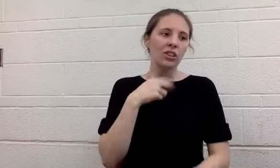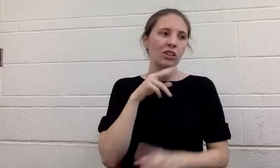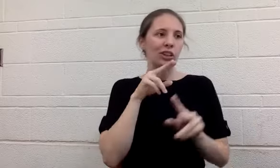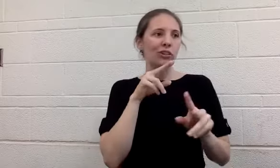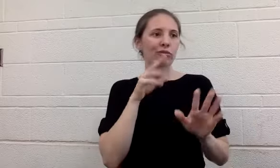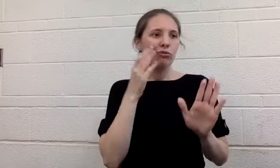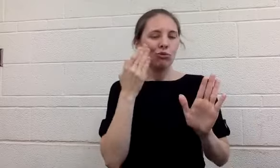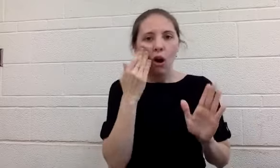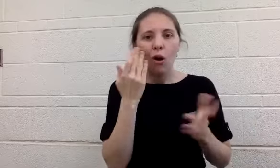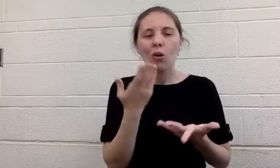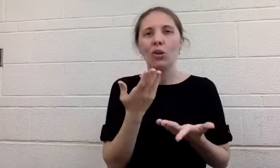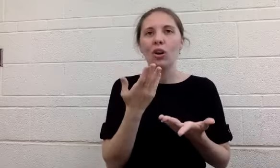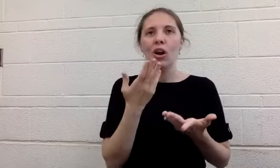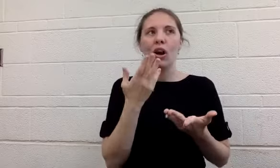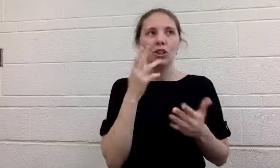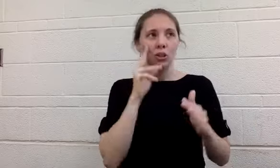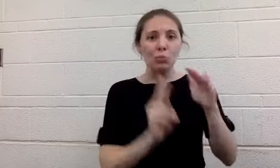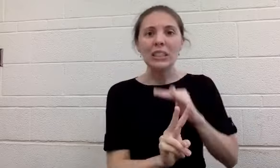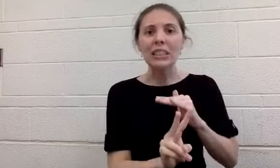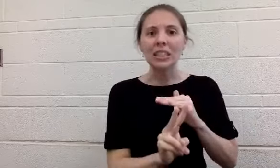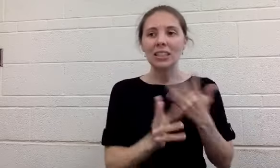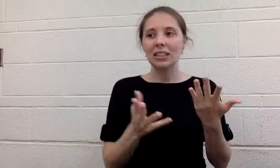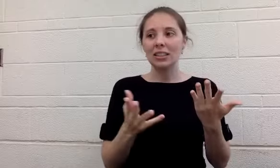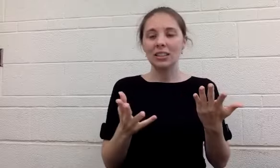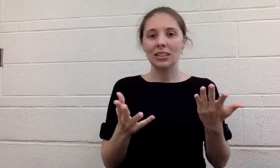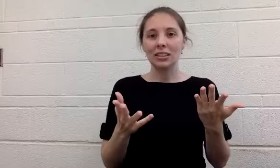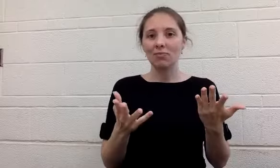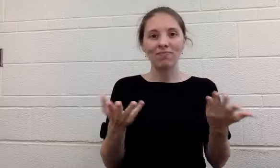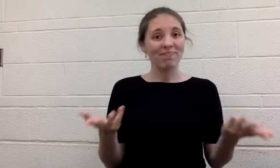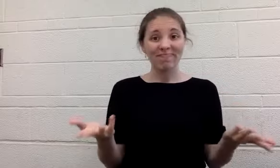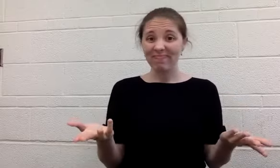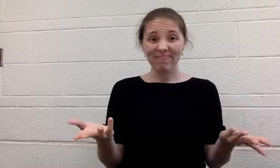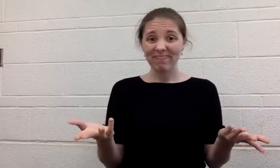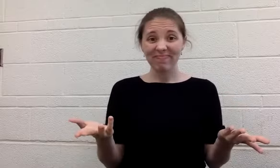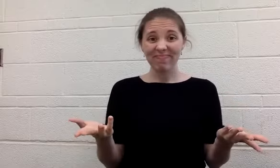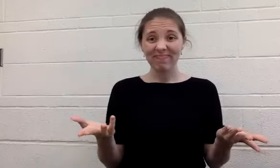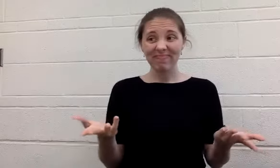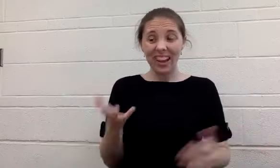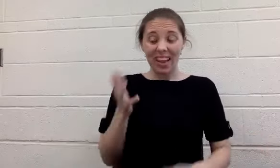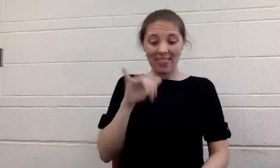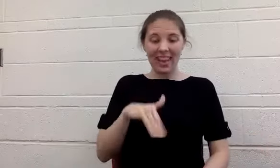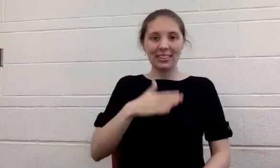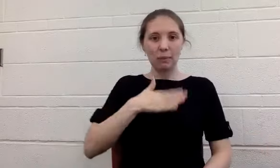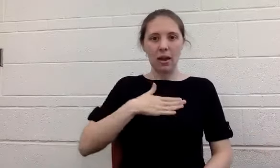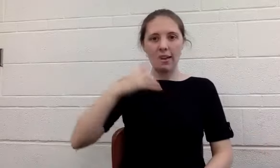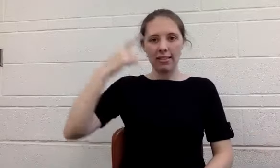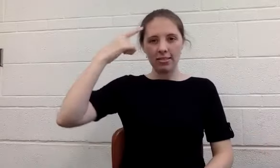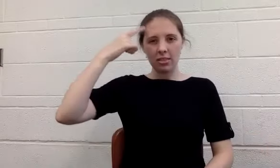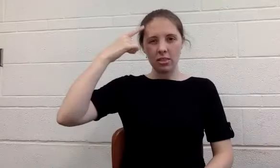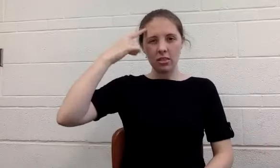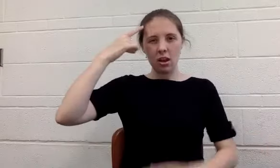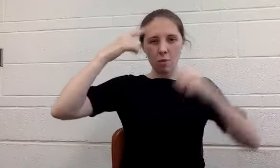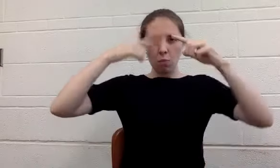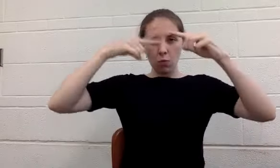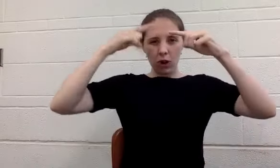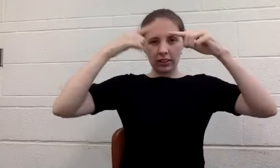going to look like. And, and as I've heard so many people here say today, I'm telling you, 39 years in Al-Anon.